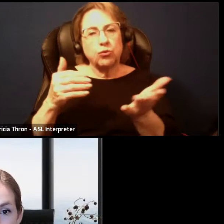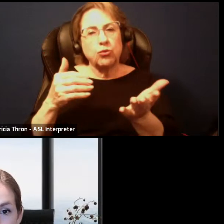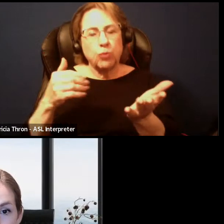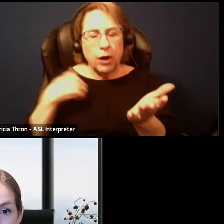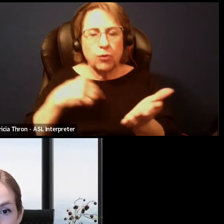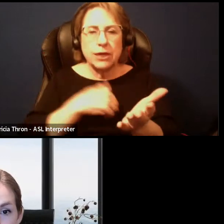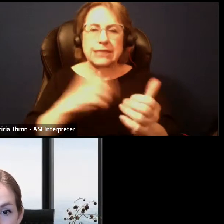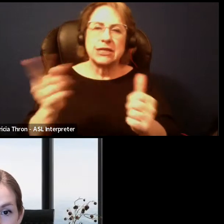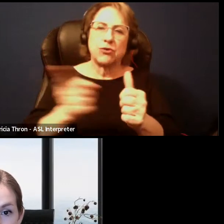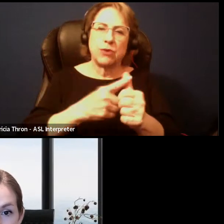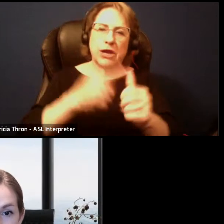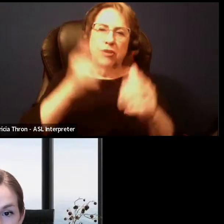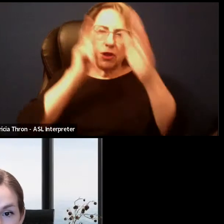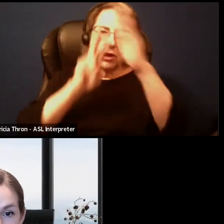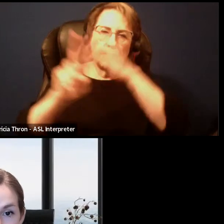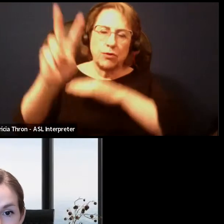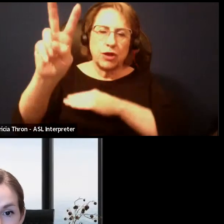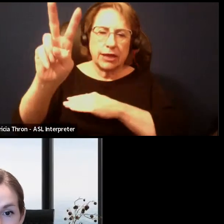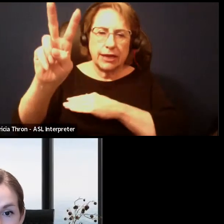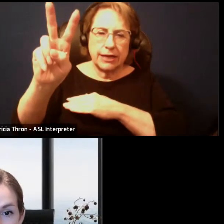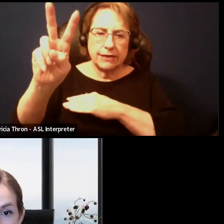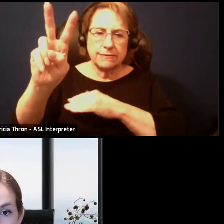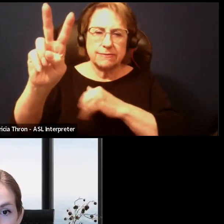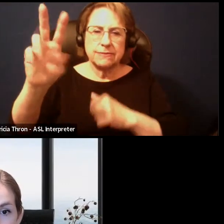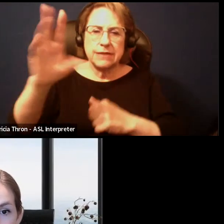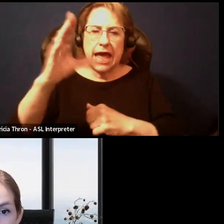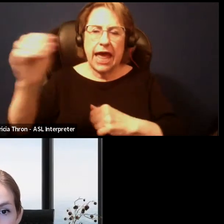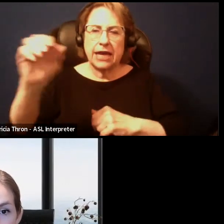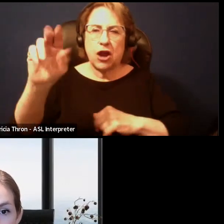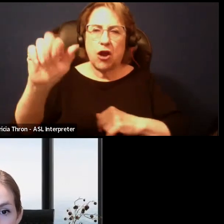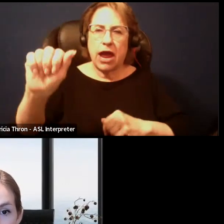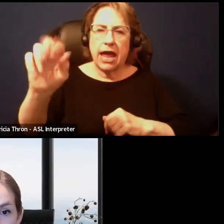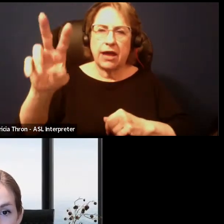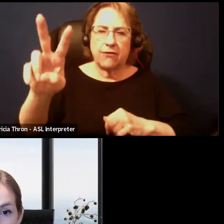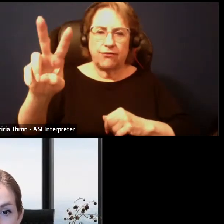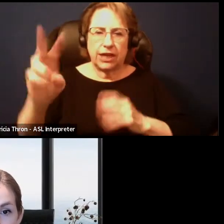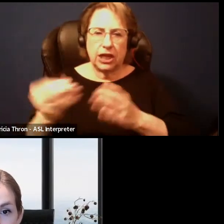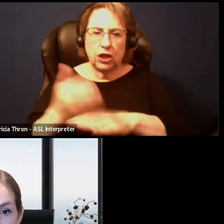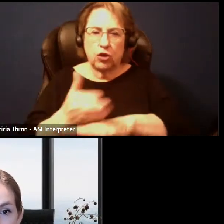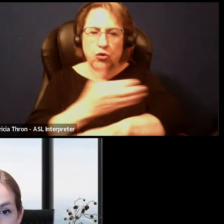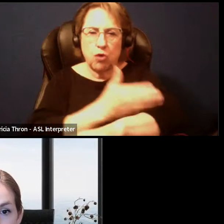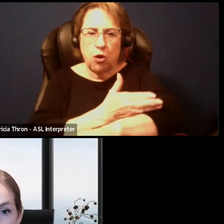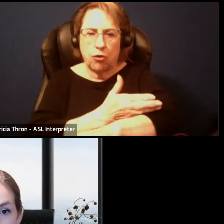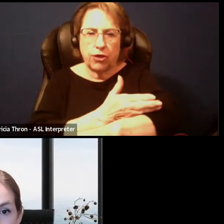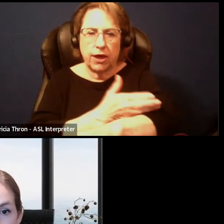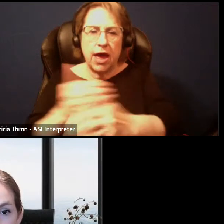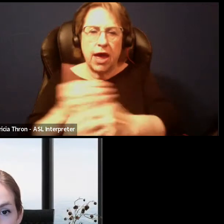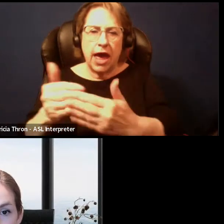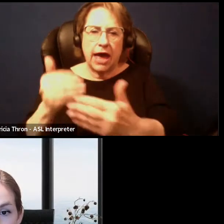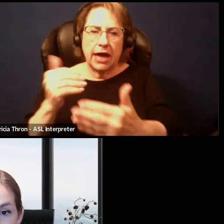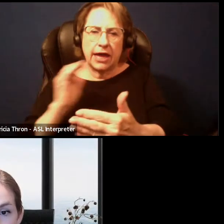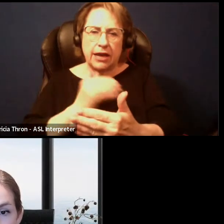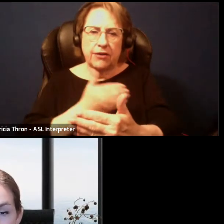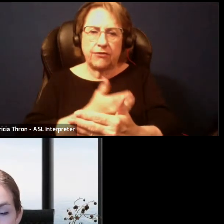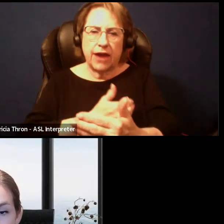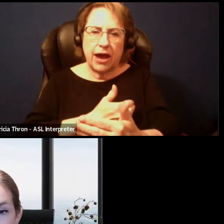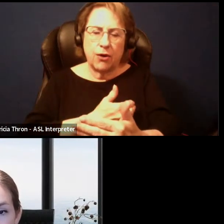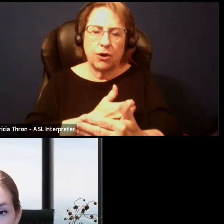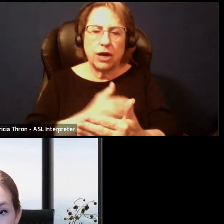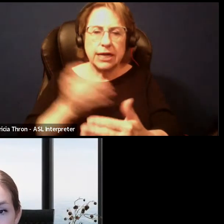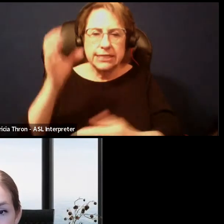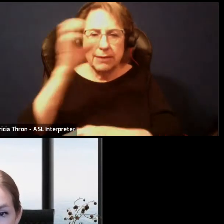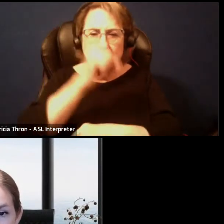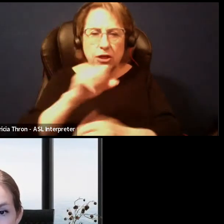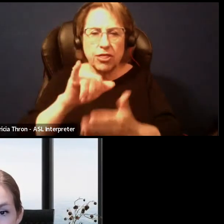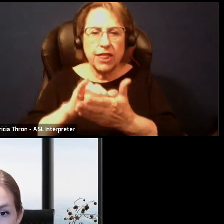growth ahead of our conservative assumptions. That's allowed us to reduce the amount of escalation in